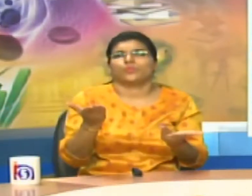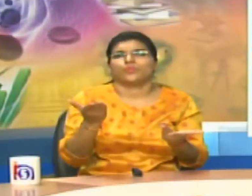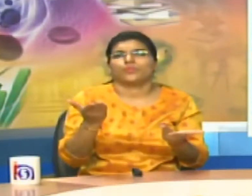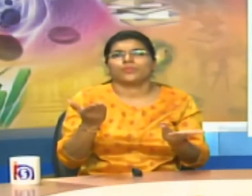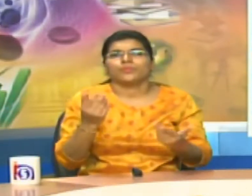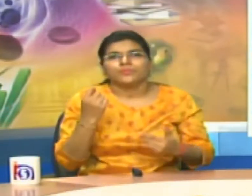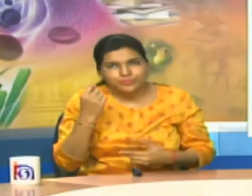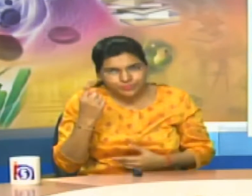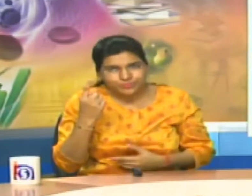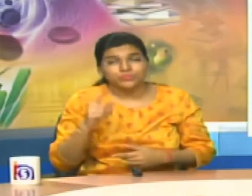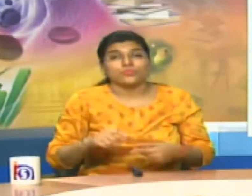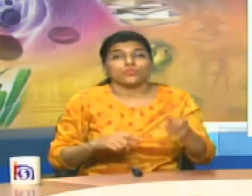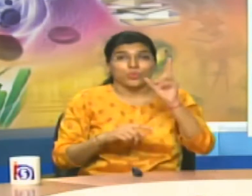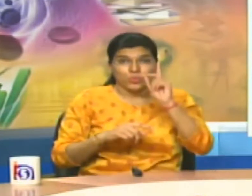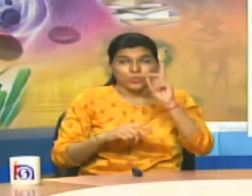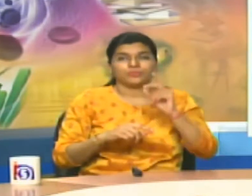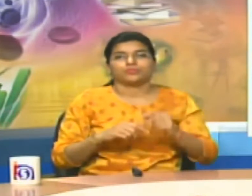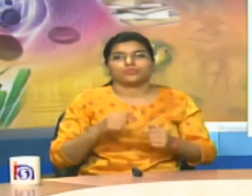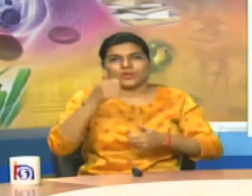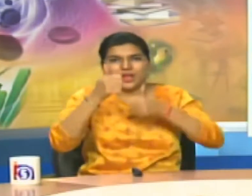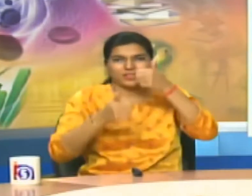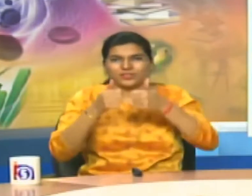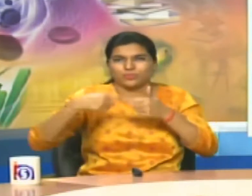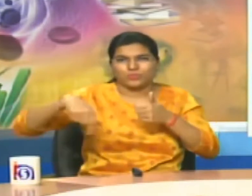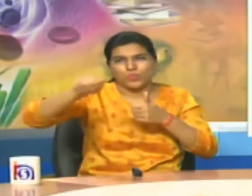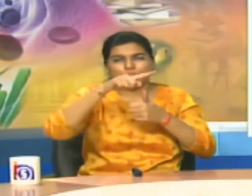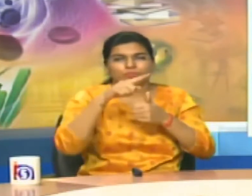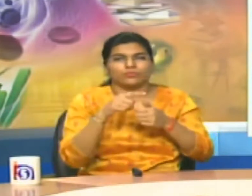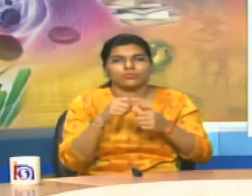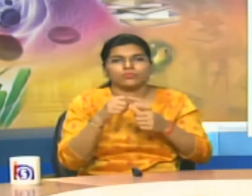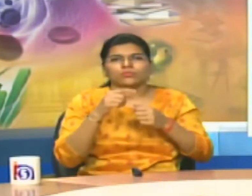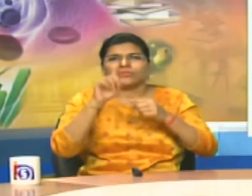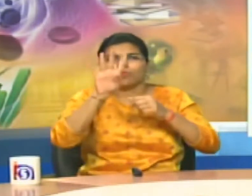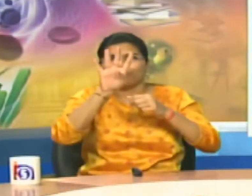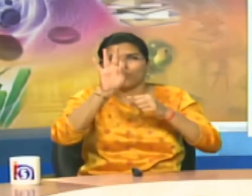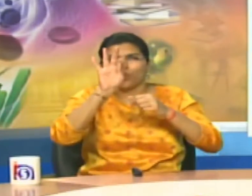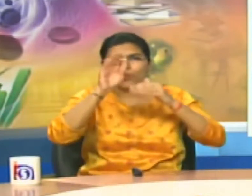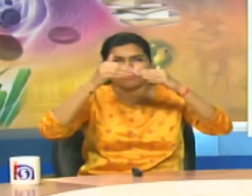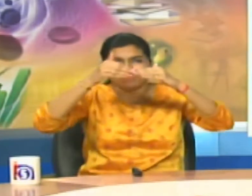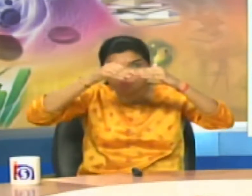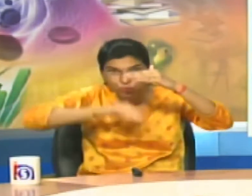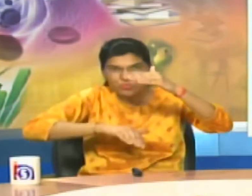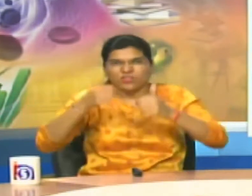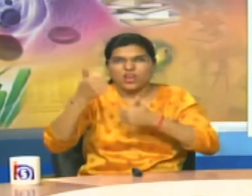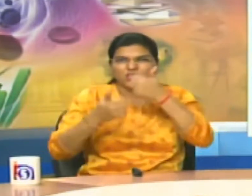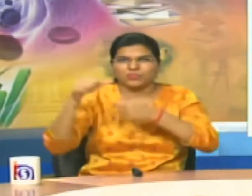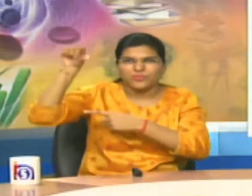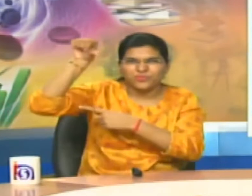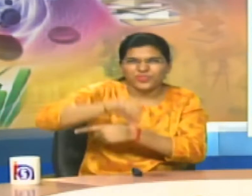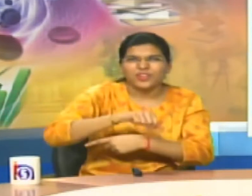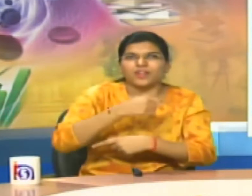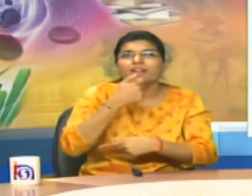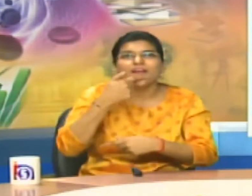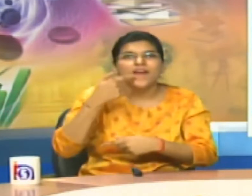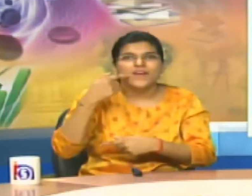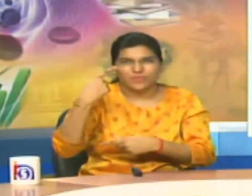that category easily. For example, in an exam, if there are students who